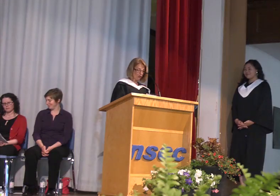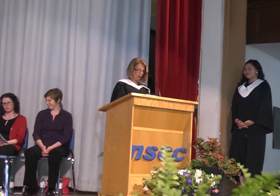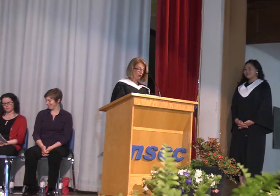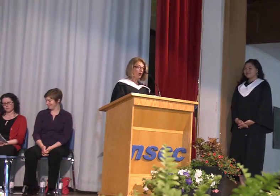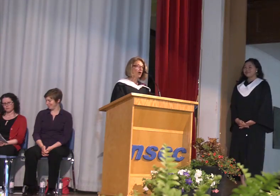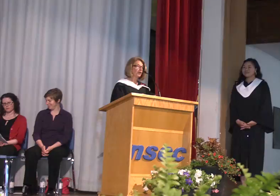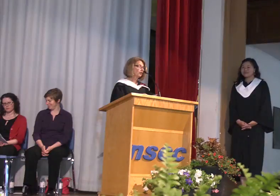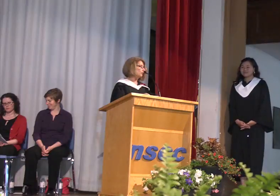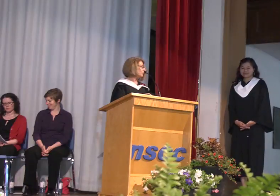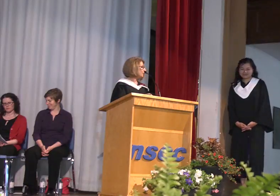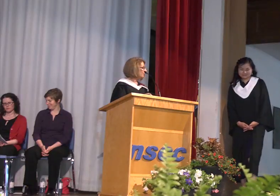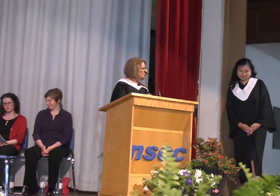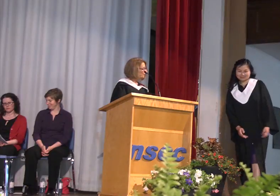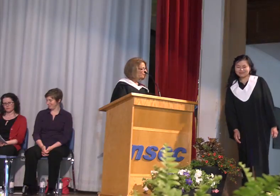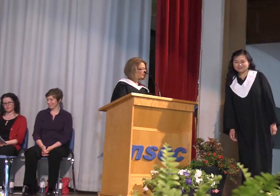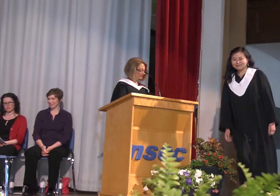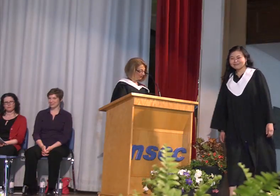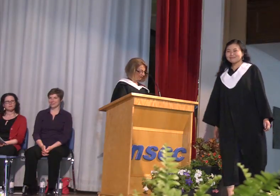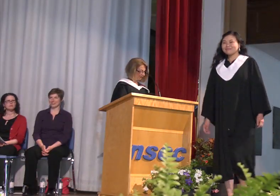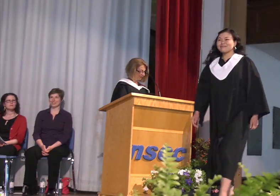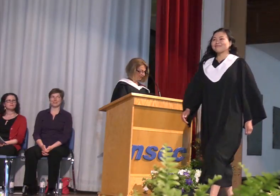Minli Zhu, honors.